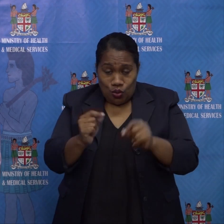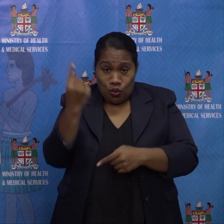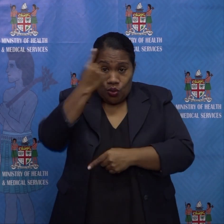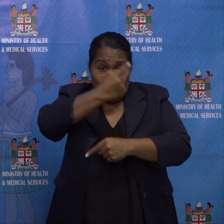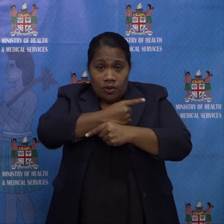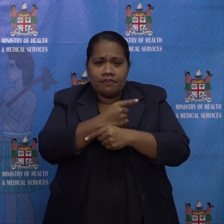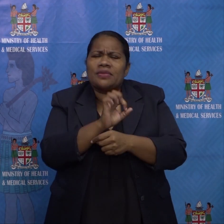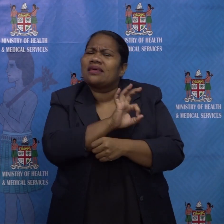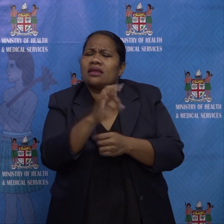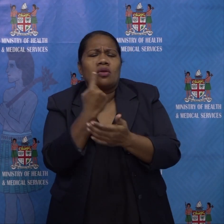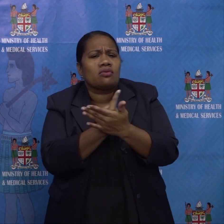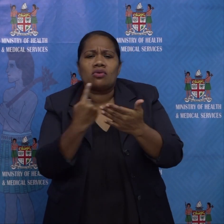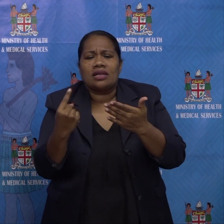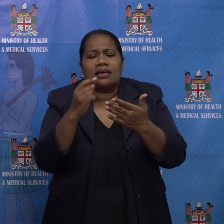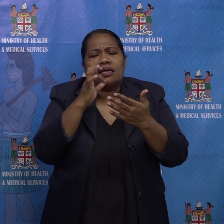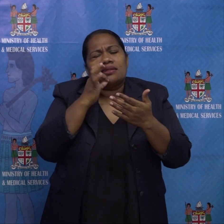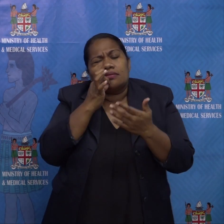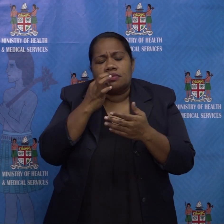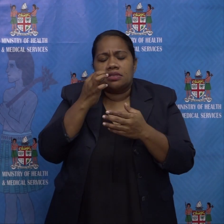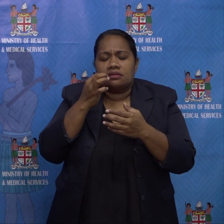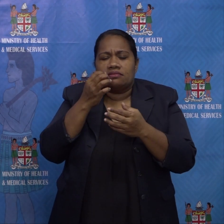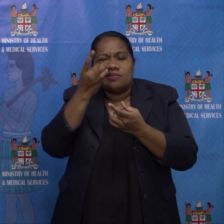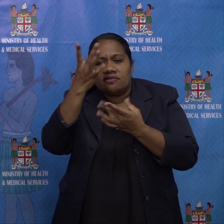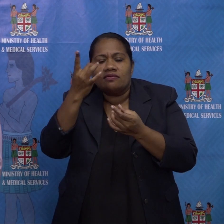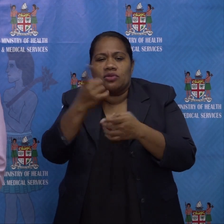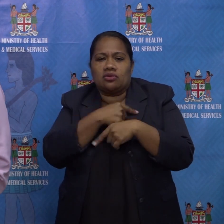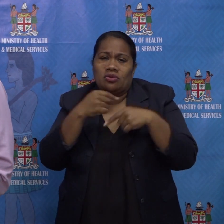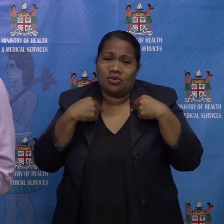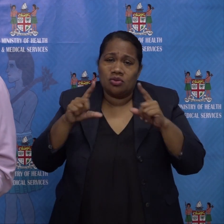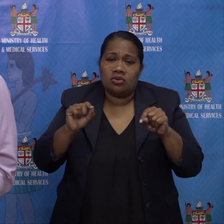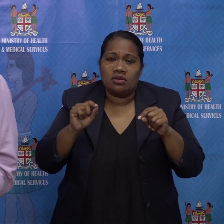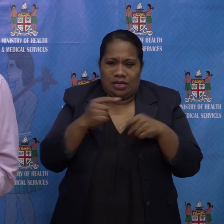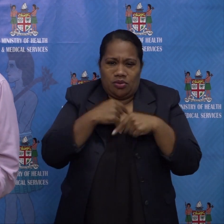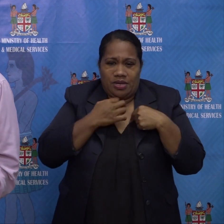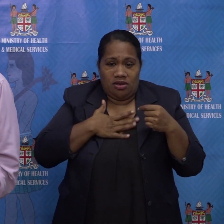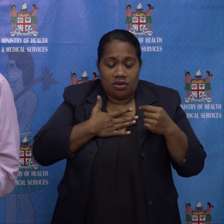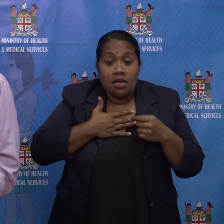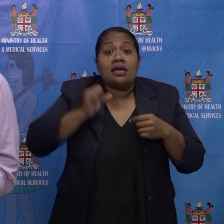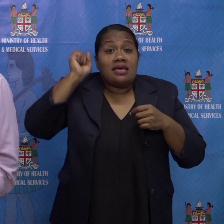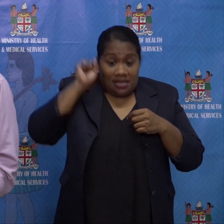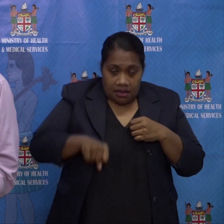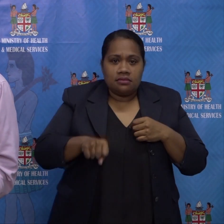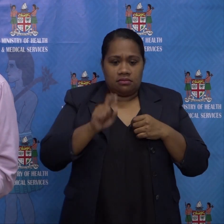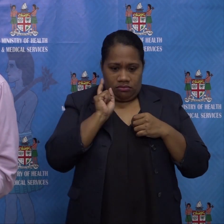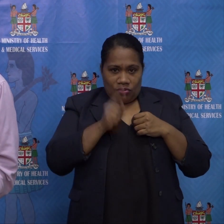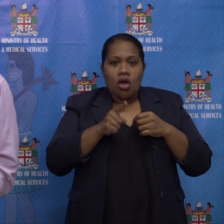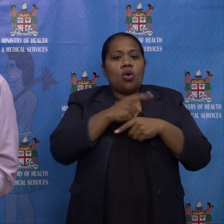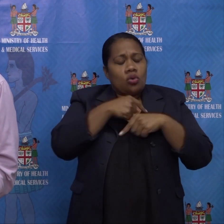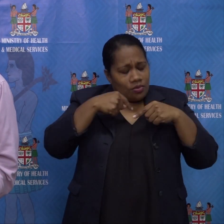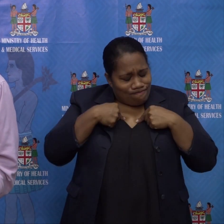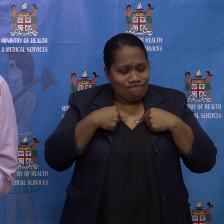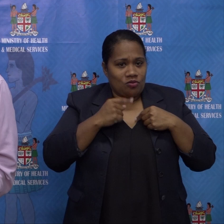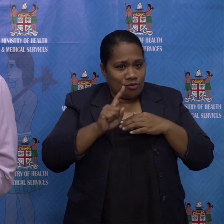piece of information that we are particularly interested in. It is of interest in the ongoing